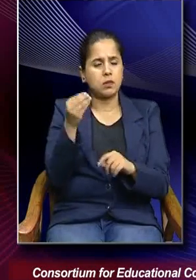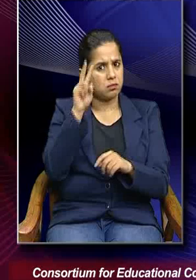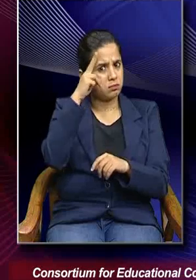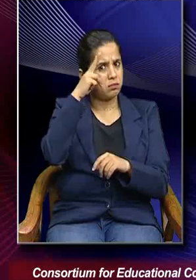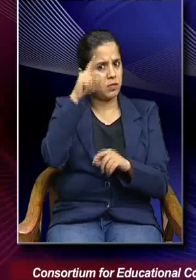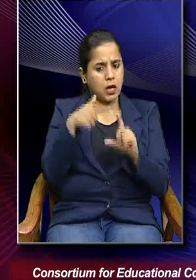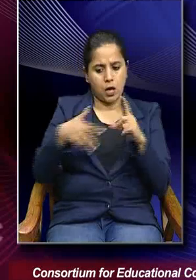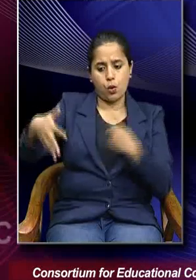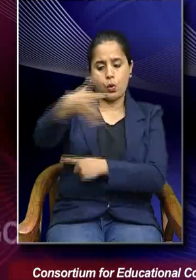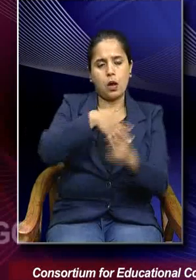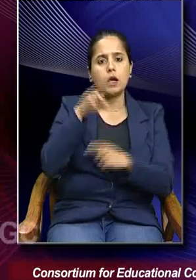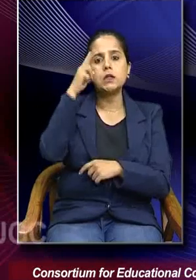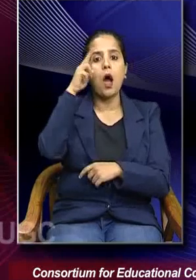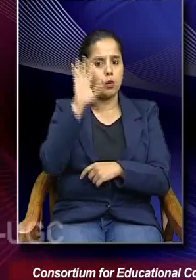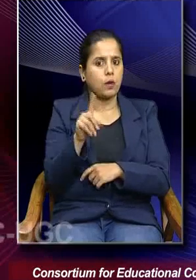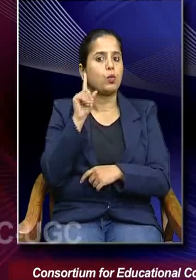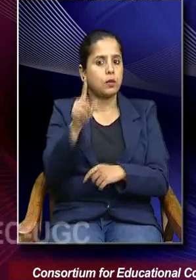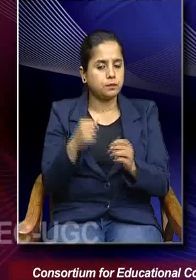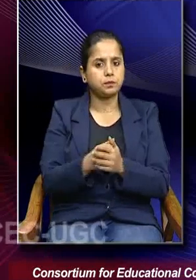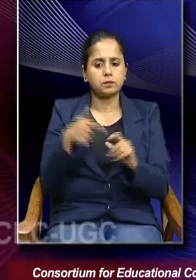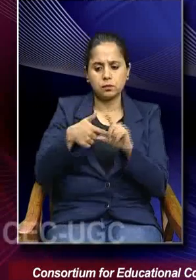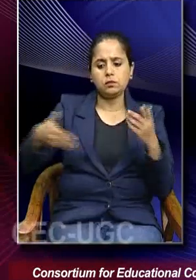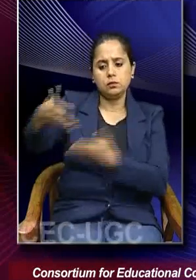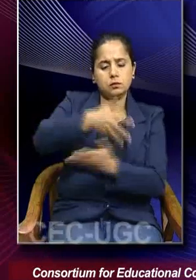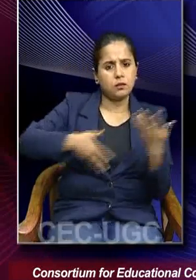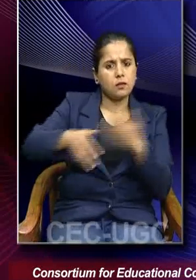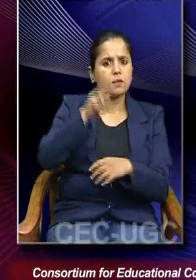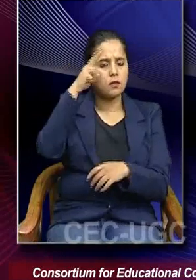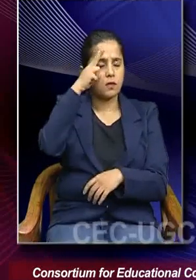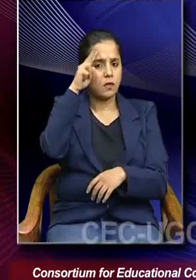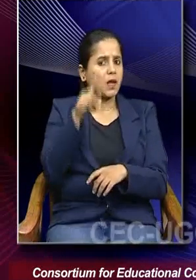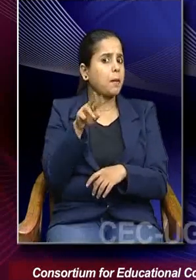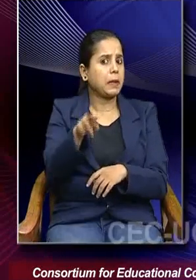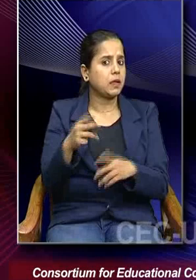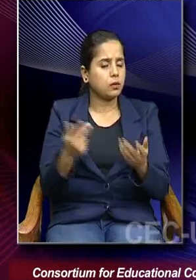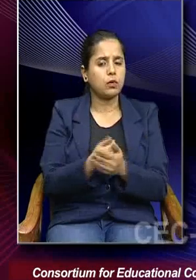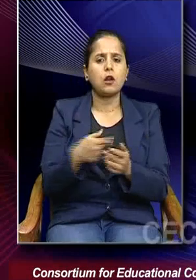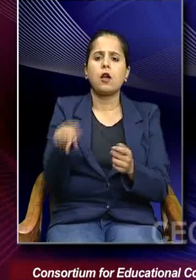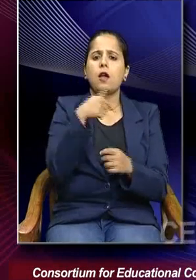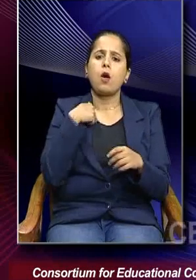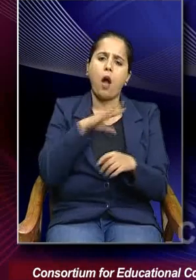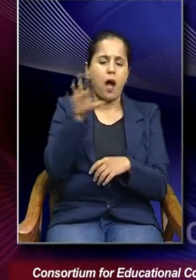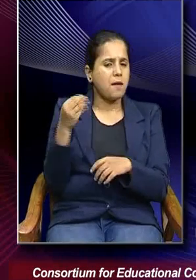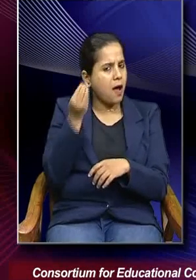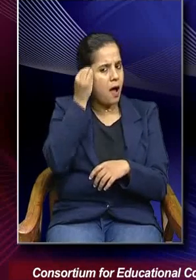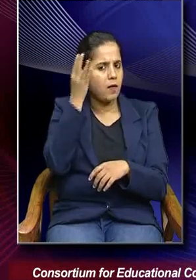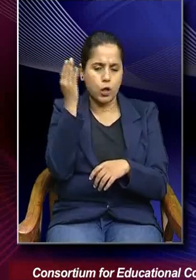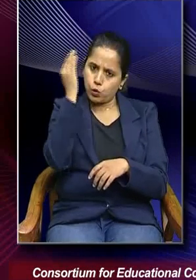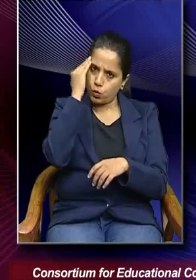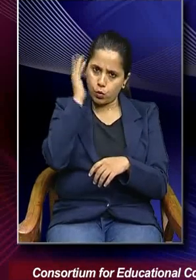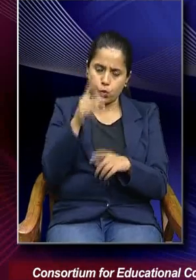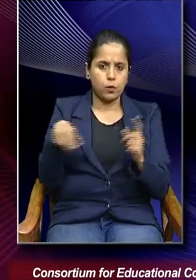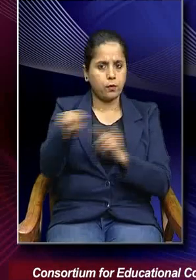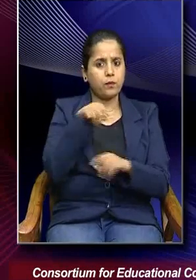the environmental concern. Environmental concern in the sense that we are all aware of this, that